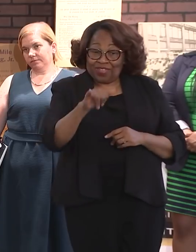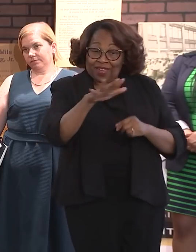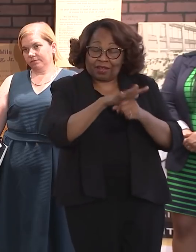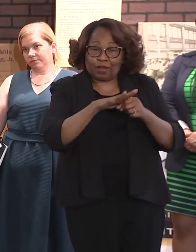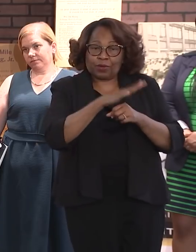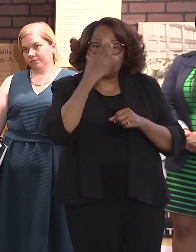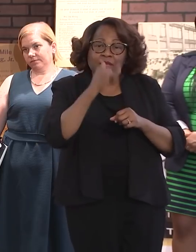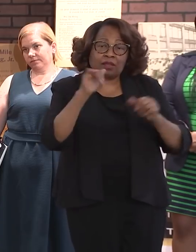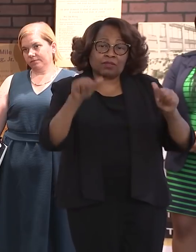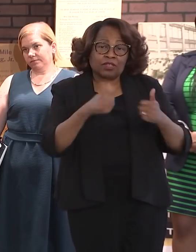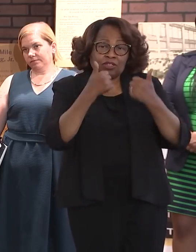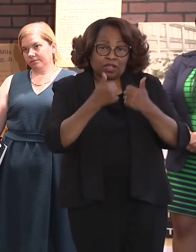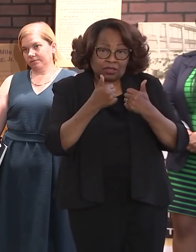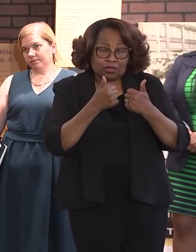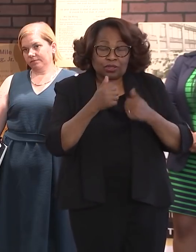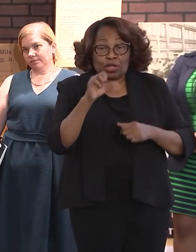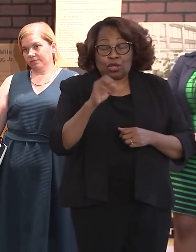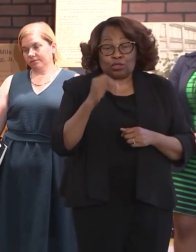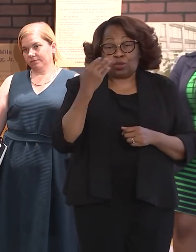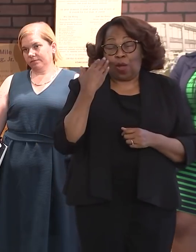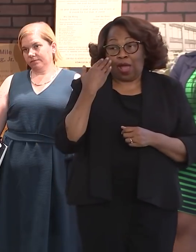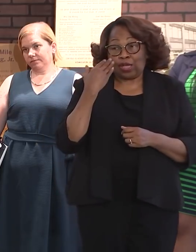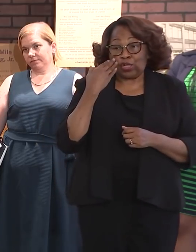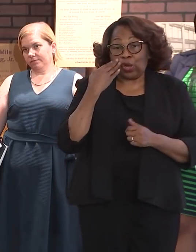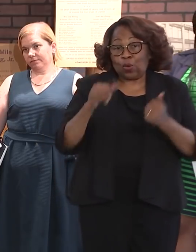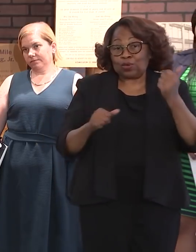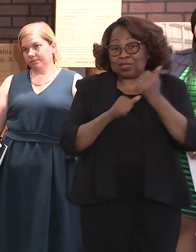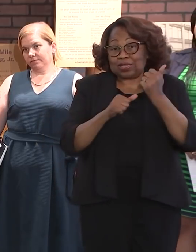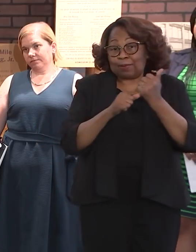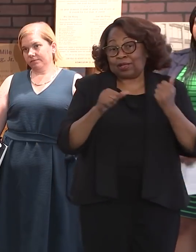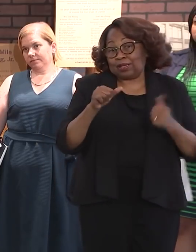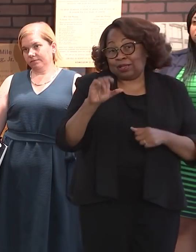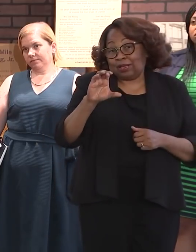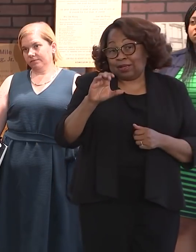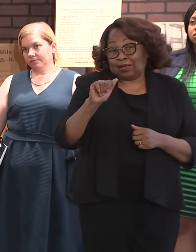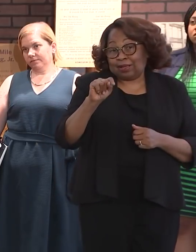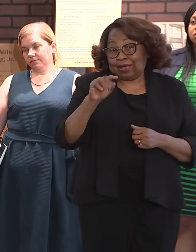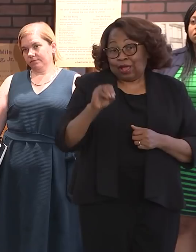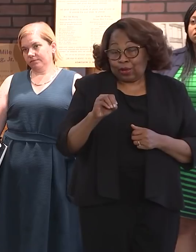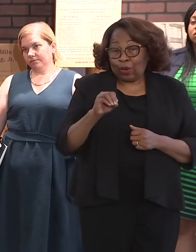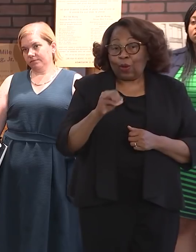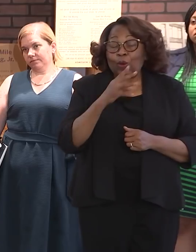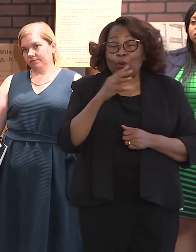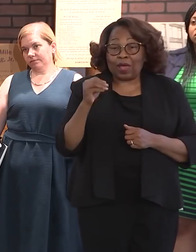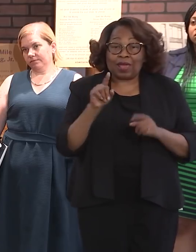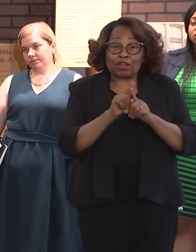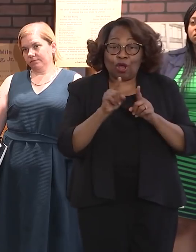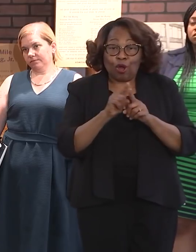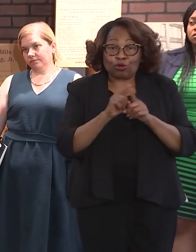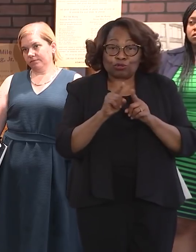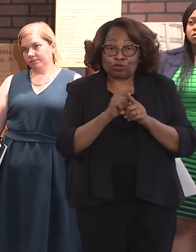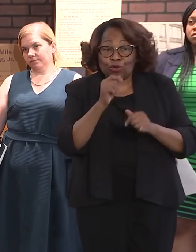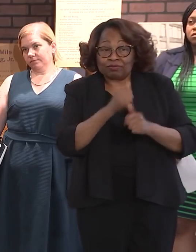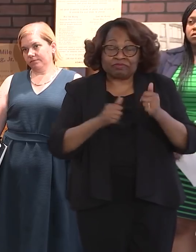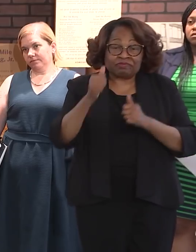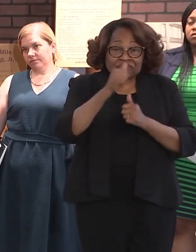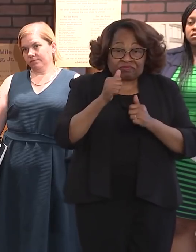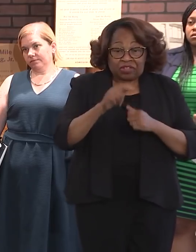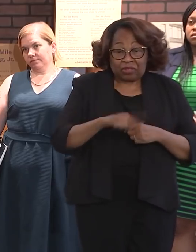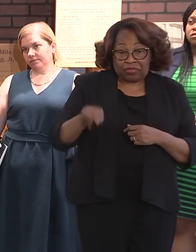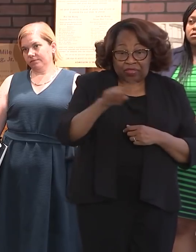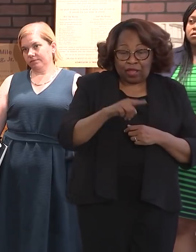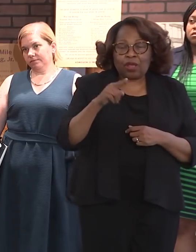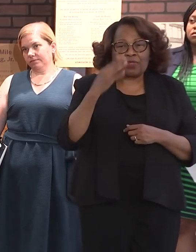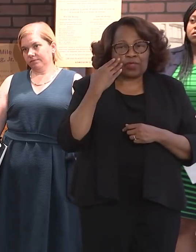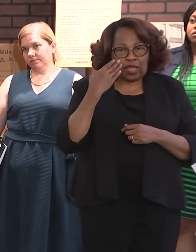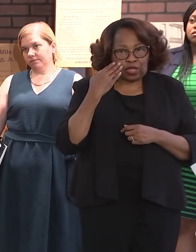the challenges. So I know Deputy Chief Cato, he's in charge of the West Side, also the commanders that are on the ground there. They